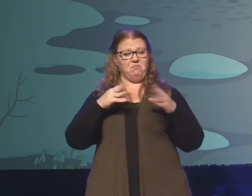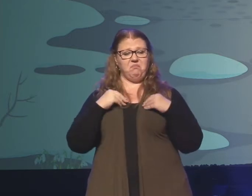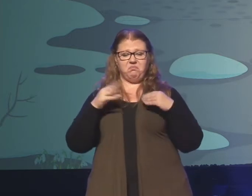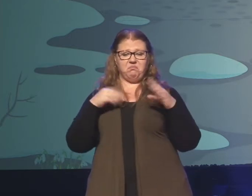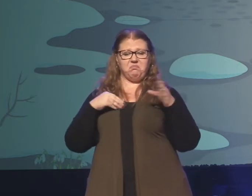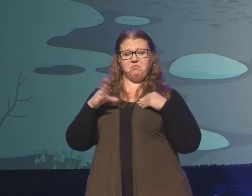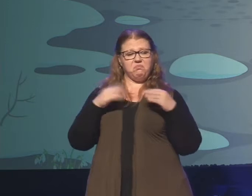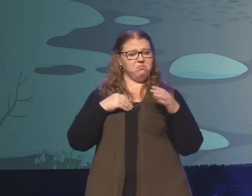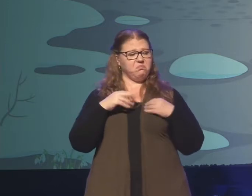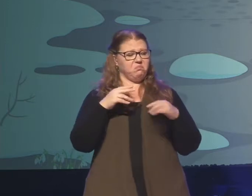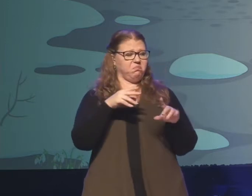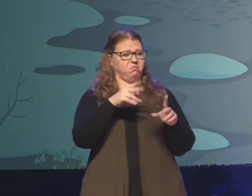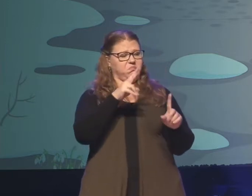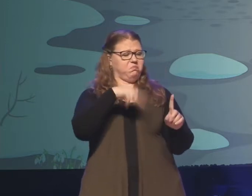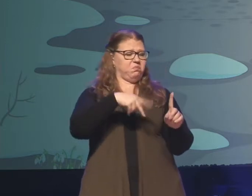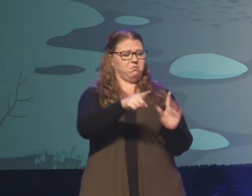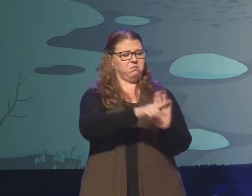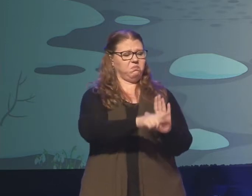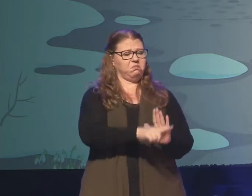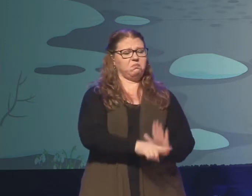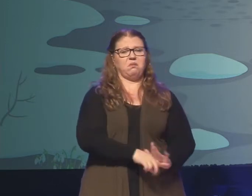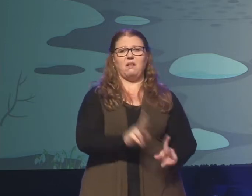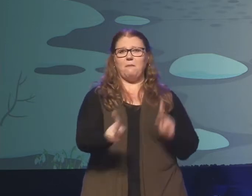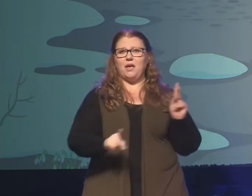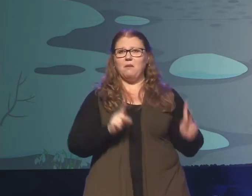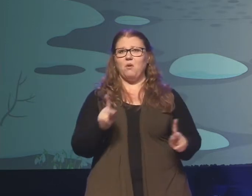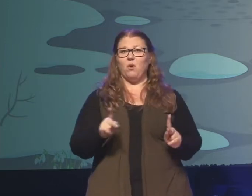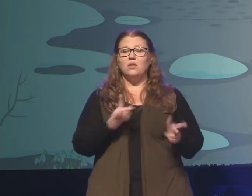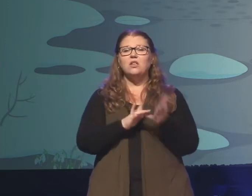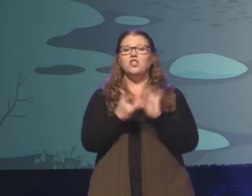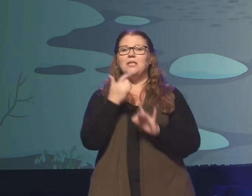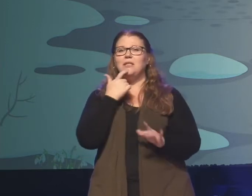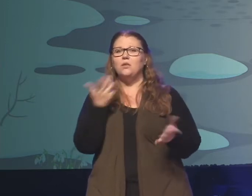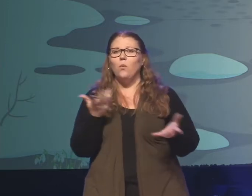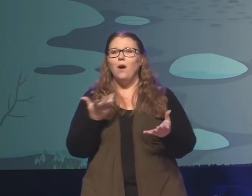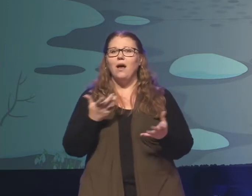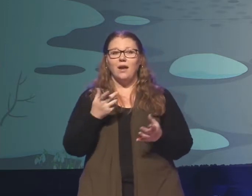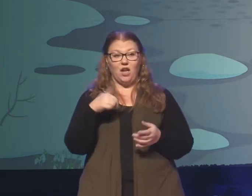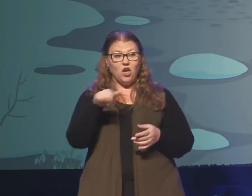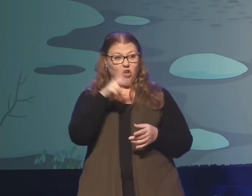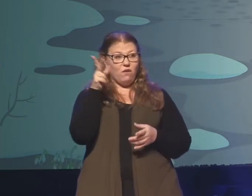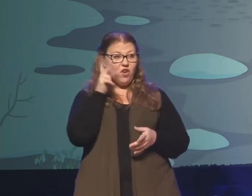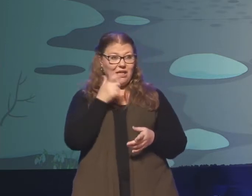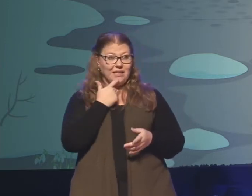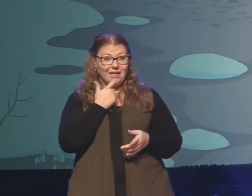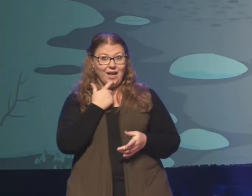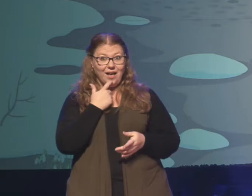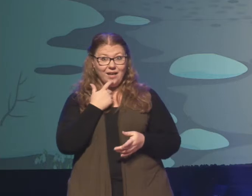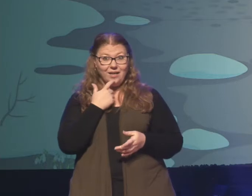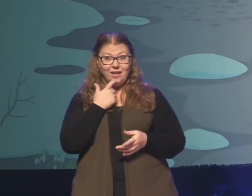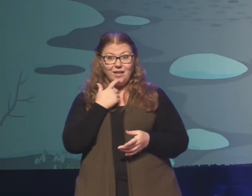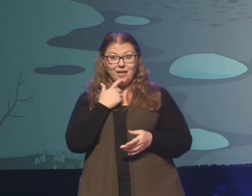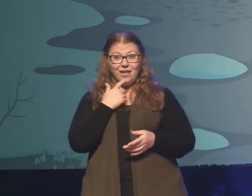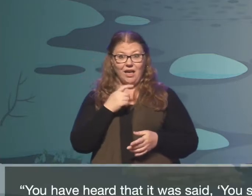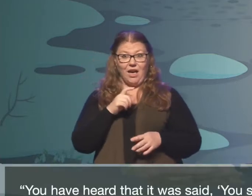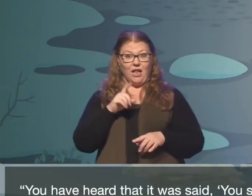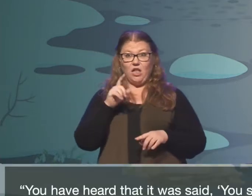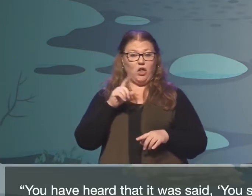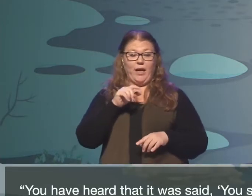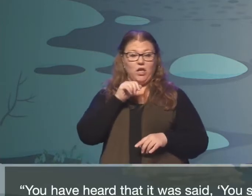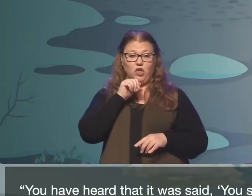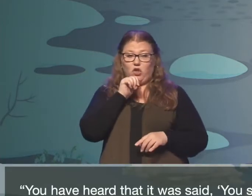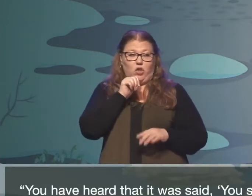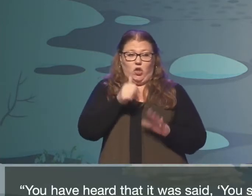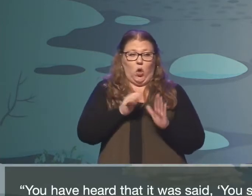the dehumanization of people? So Jesus says this, right? He says, "You've heard it said. You've heard that it was said, you shall not commit